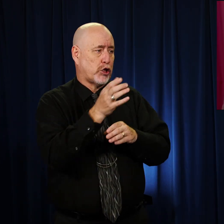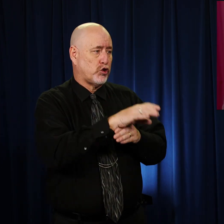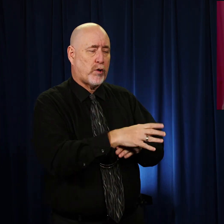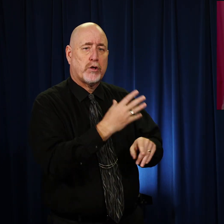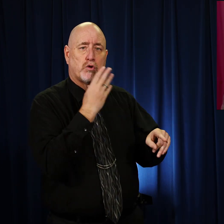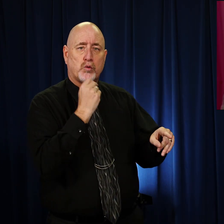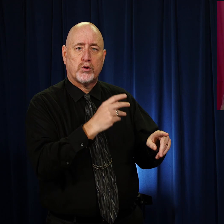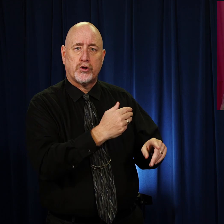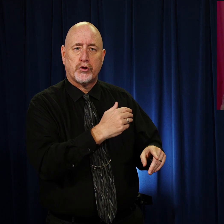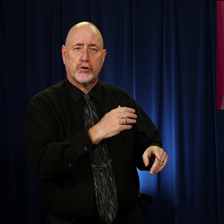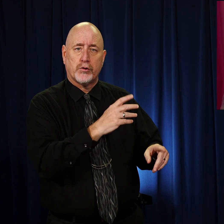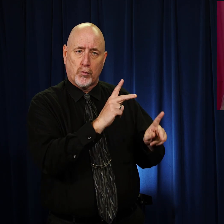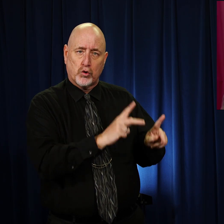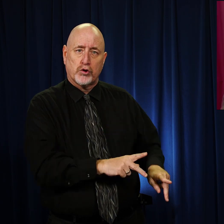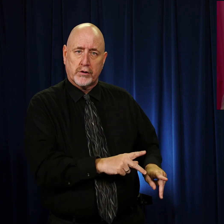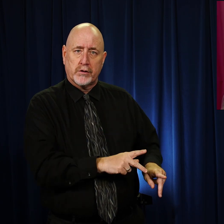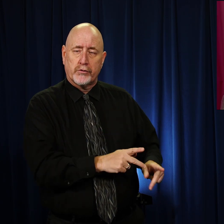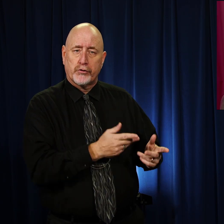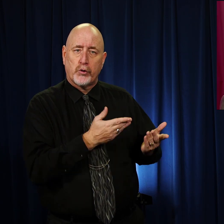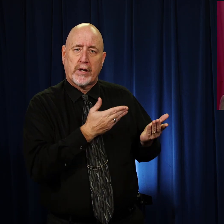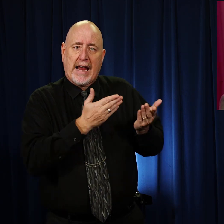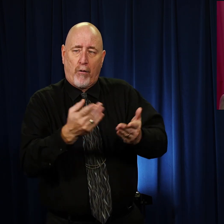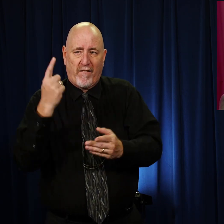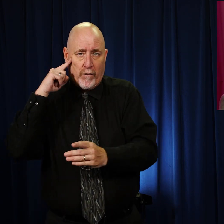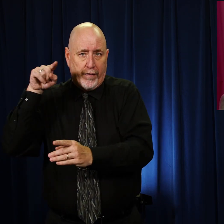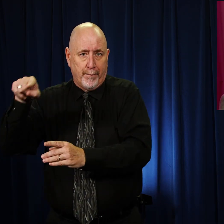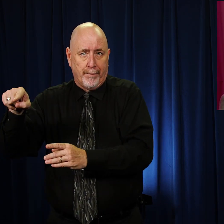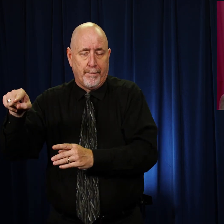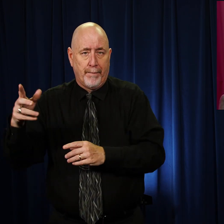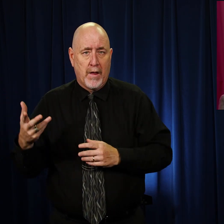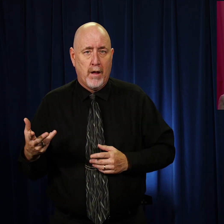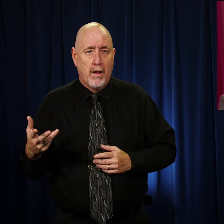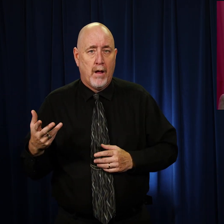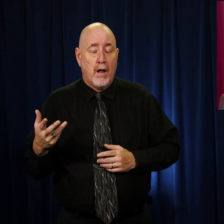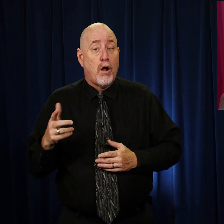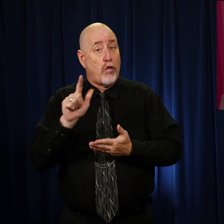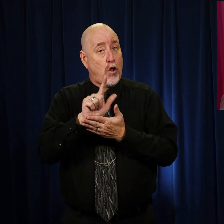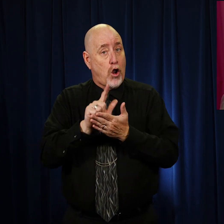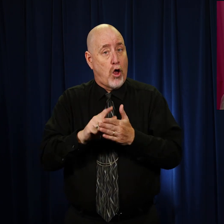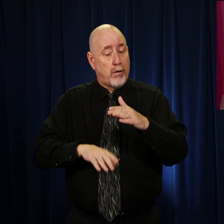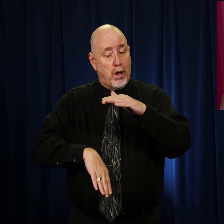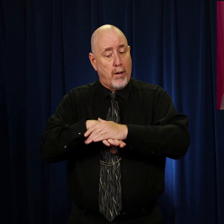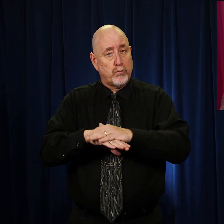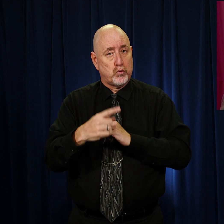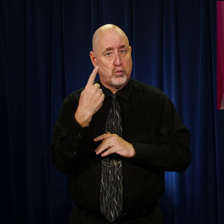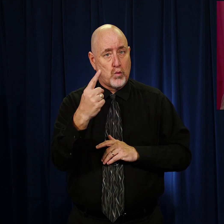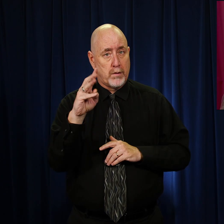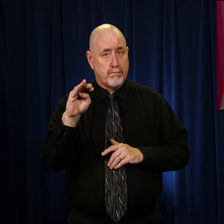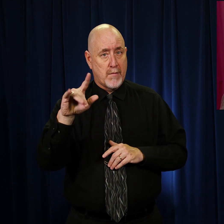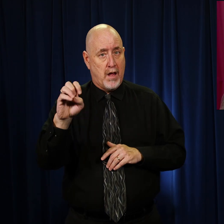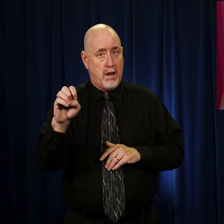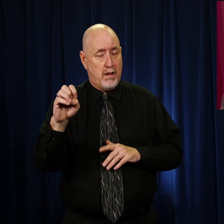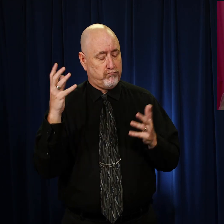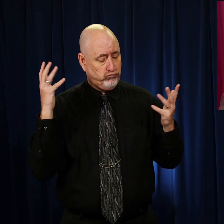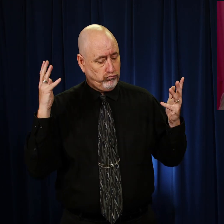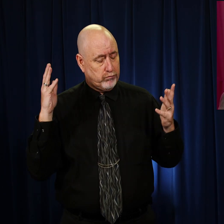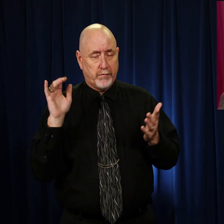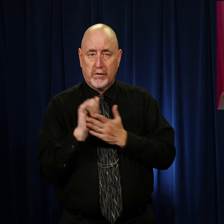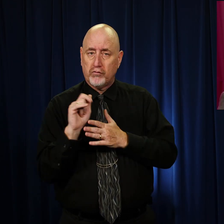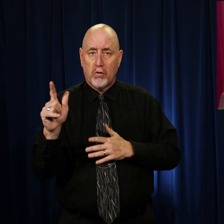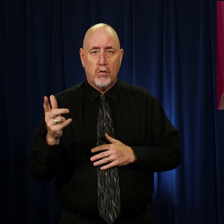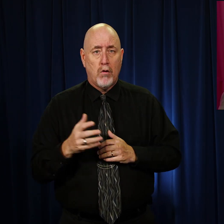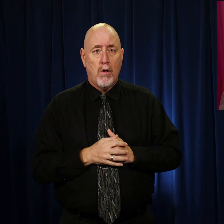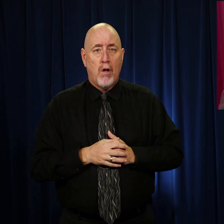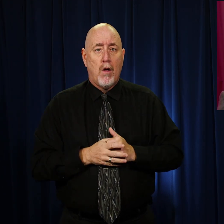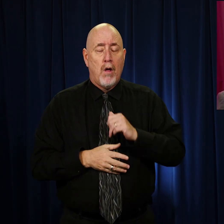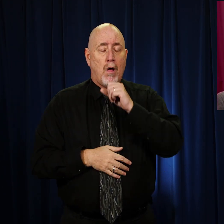a Jewish citizen to carry that load. But the law said they only had to carry it 1